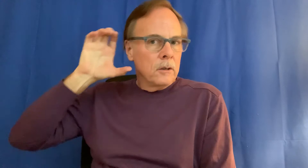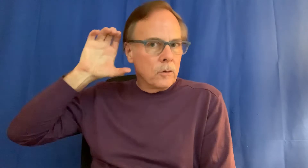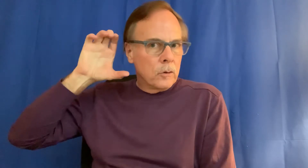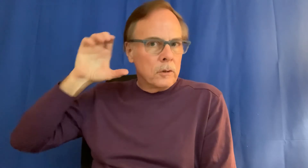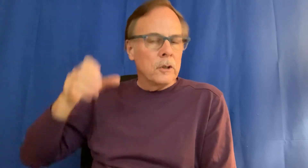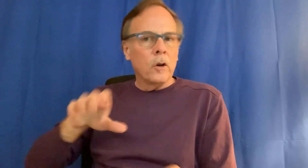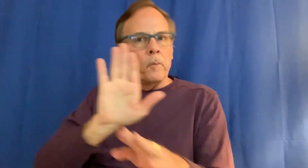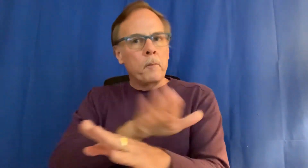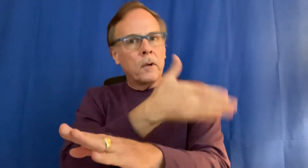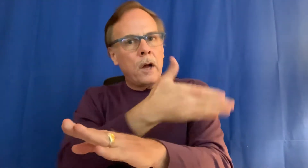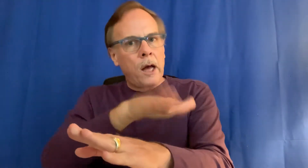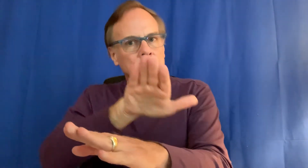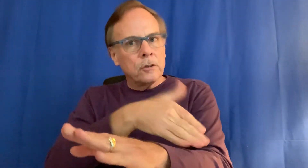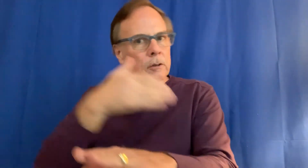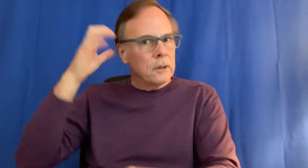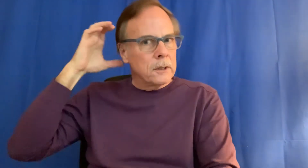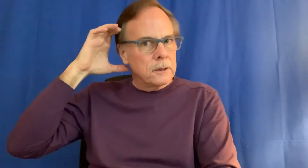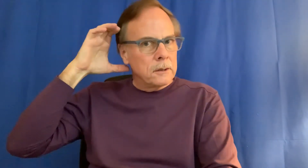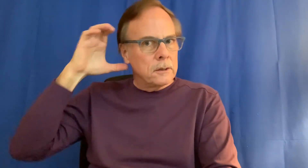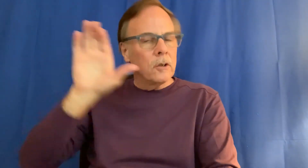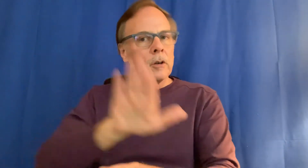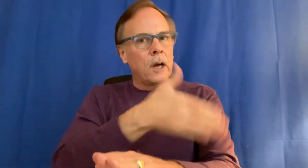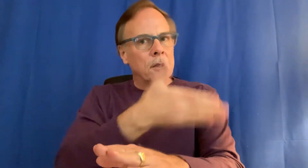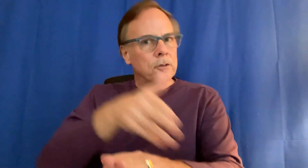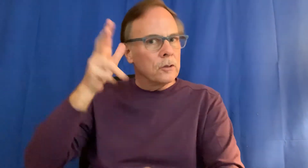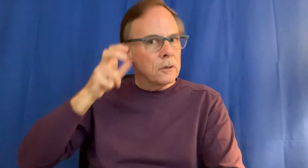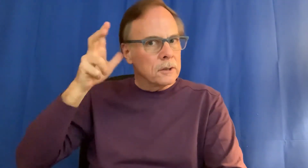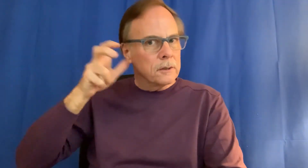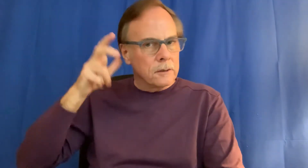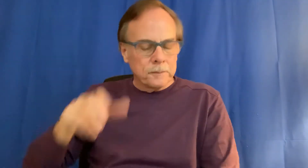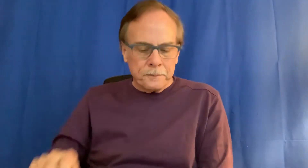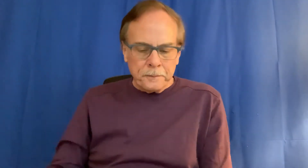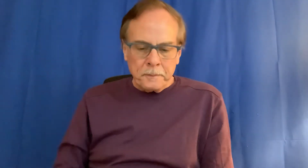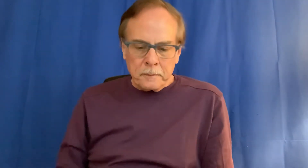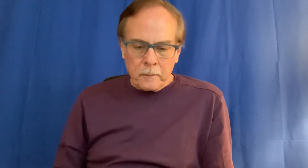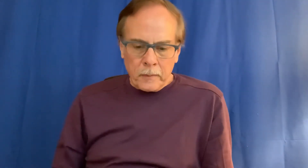or concert listen or concert listen.